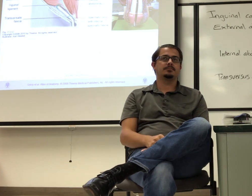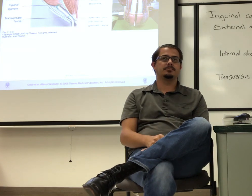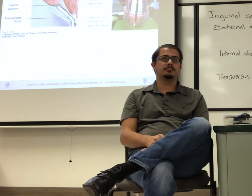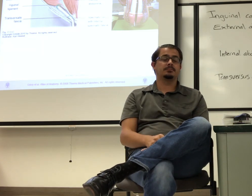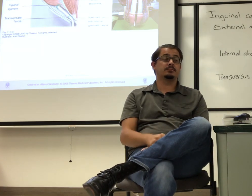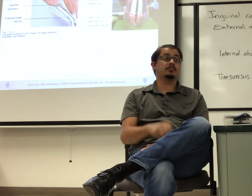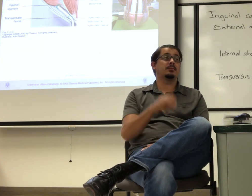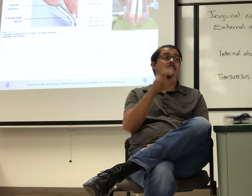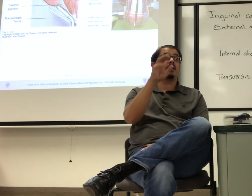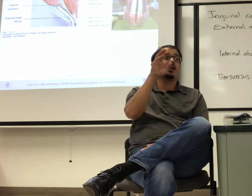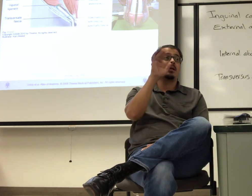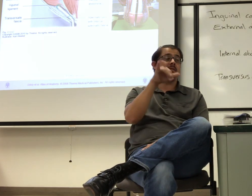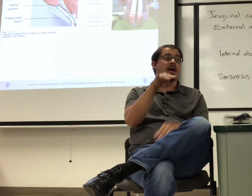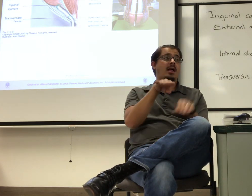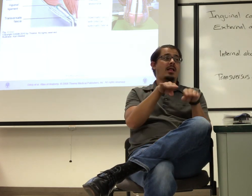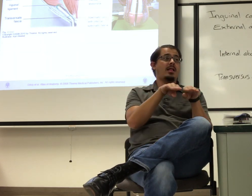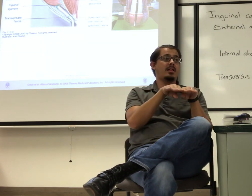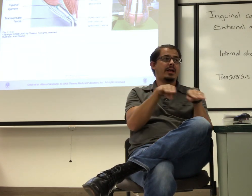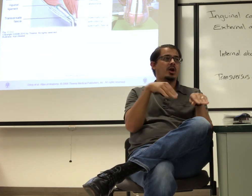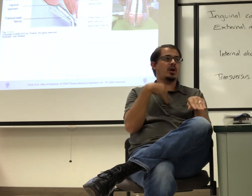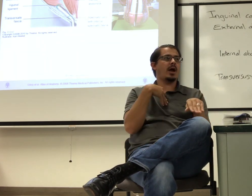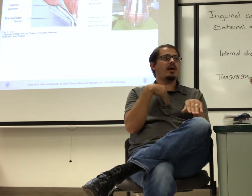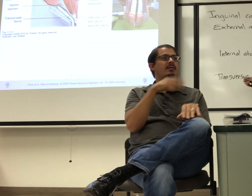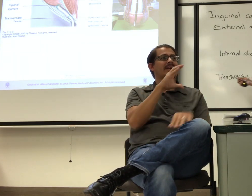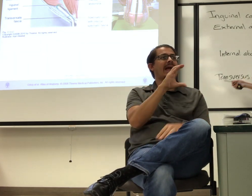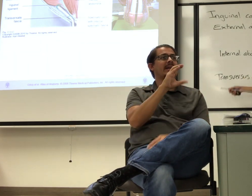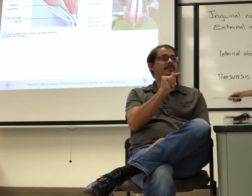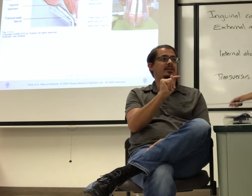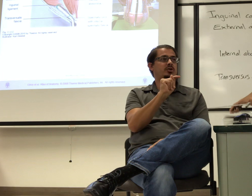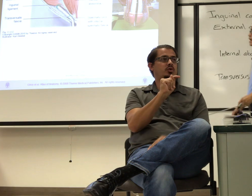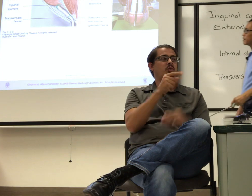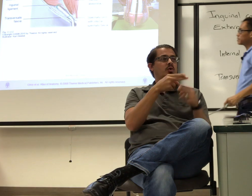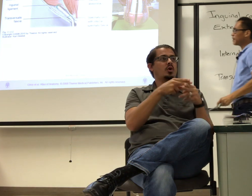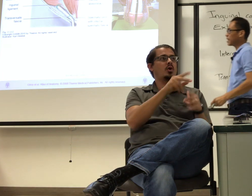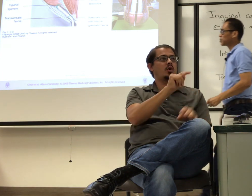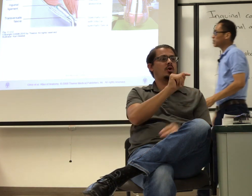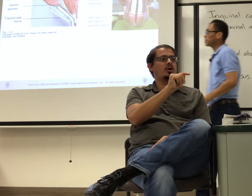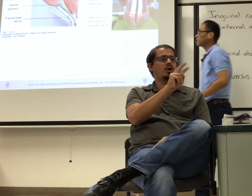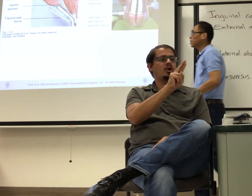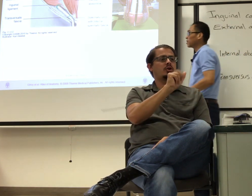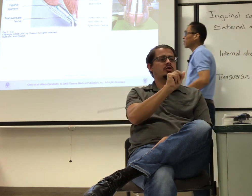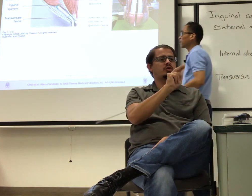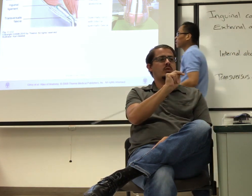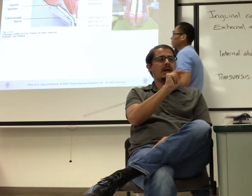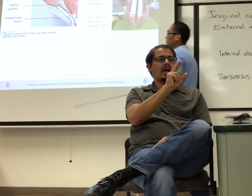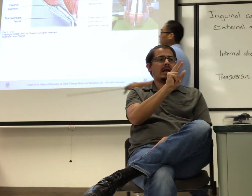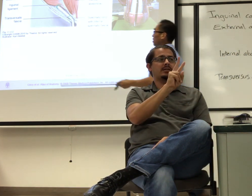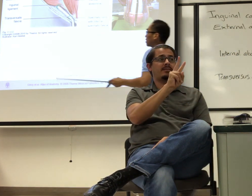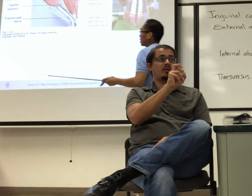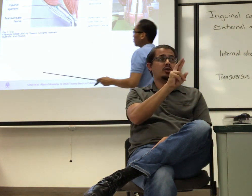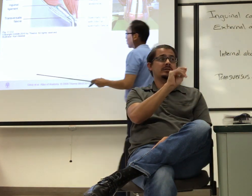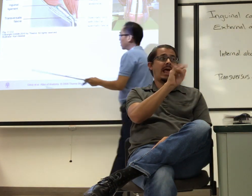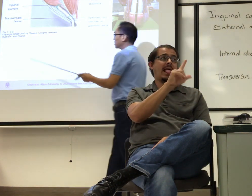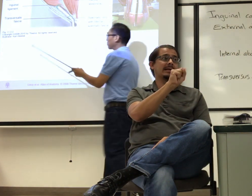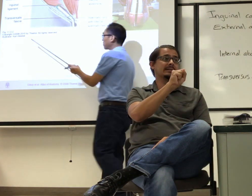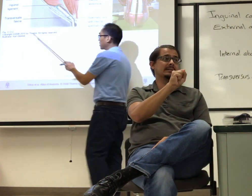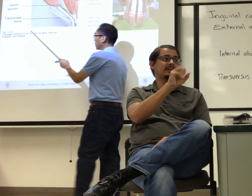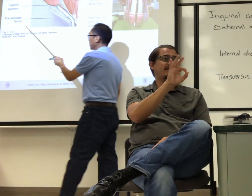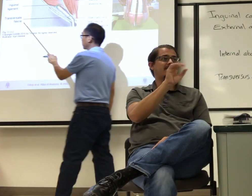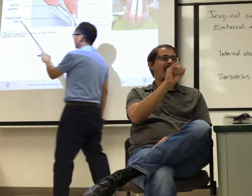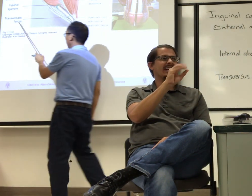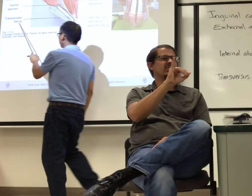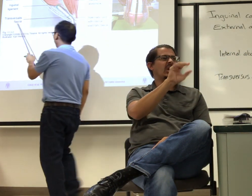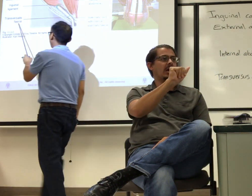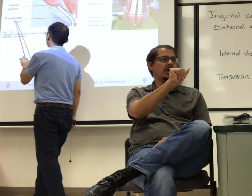Now that layer, there's some connective tissue called the transversalis fascia, right here. Well, anyways, from